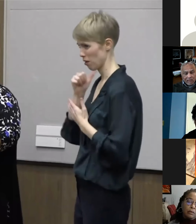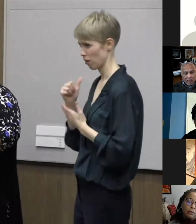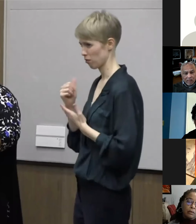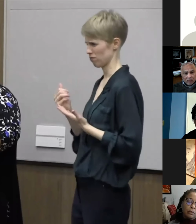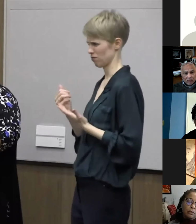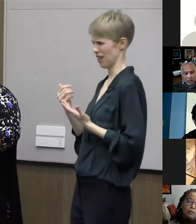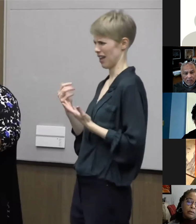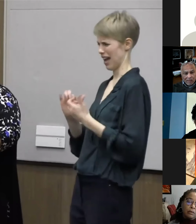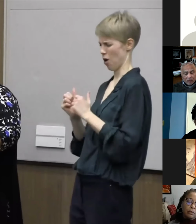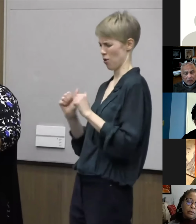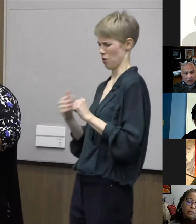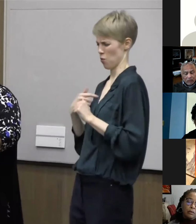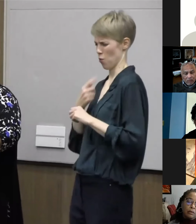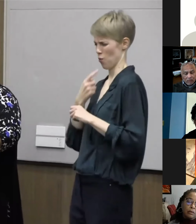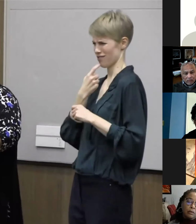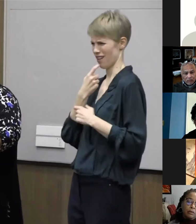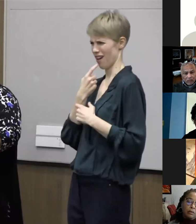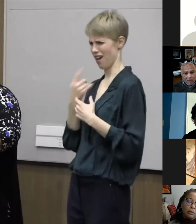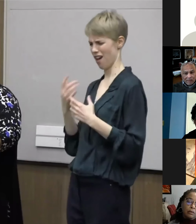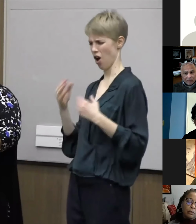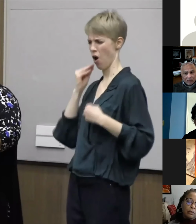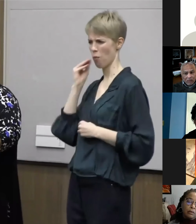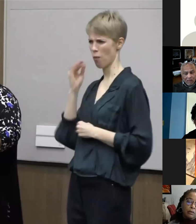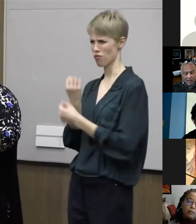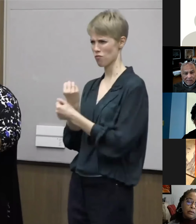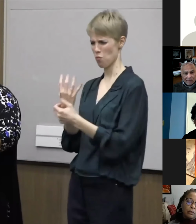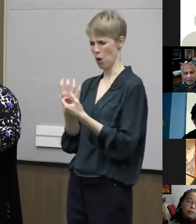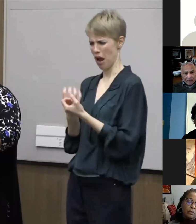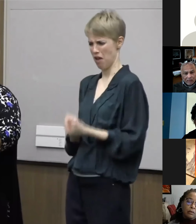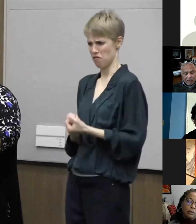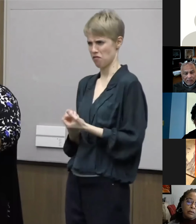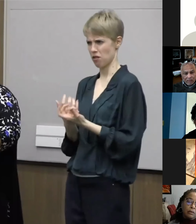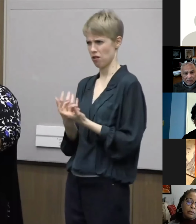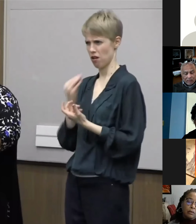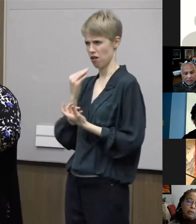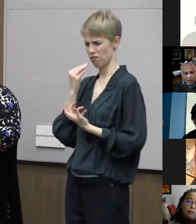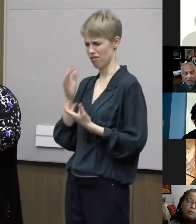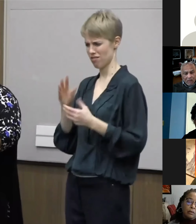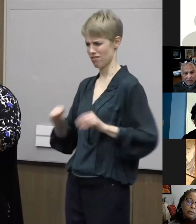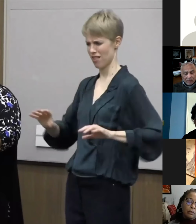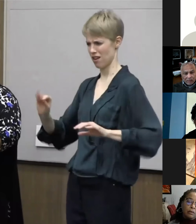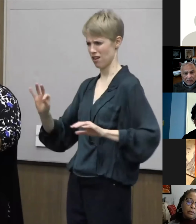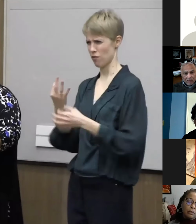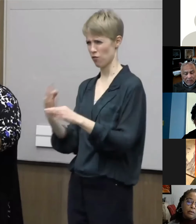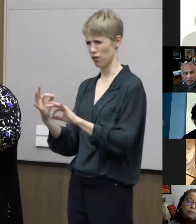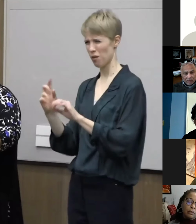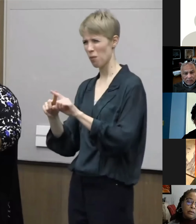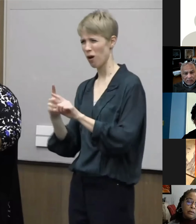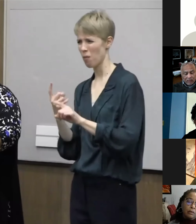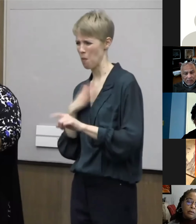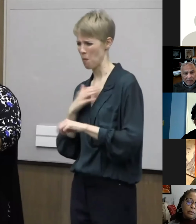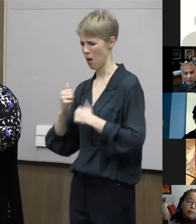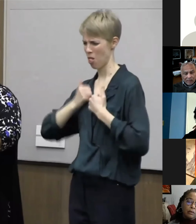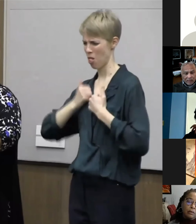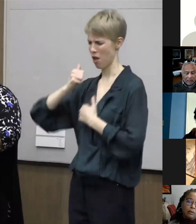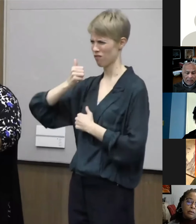and the home of the brave, where we have to sleep with our telephones off the hook because our lives are threatened daily,